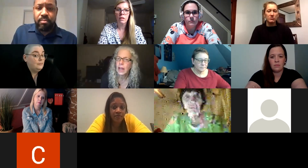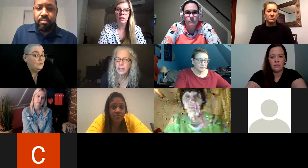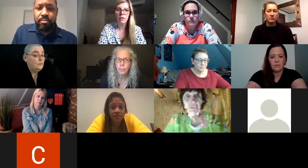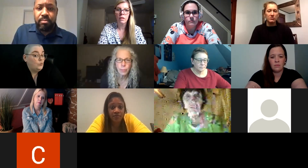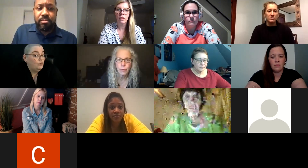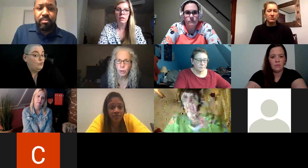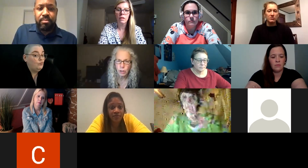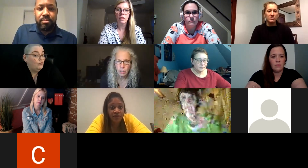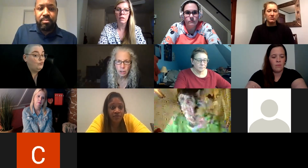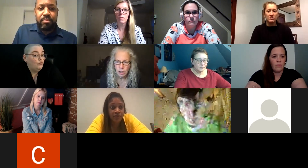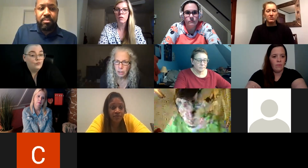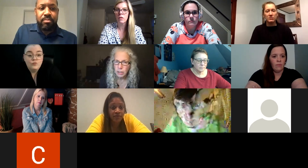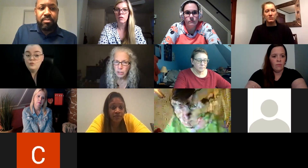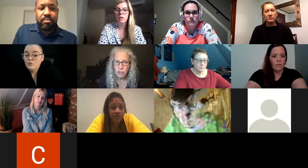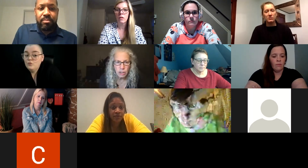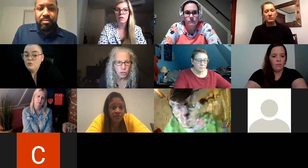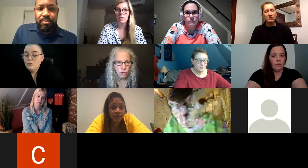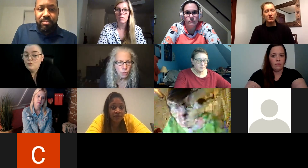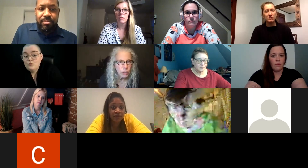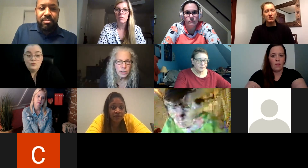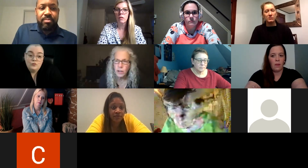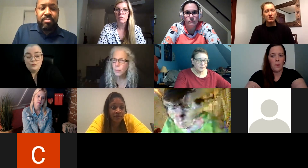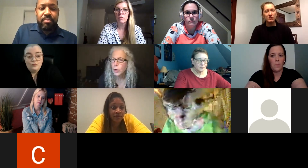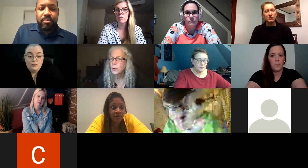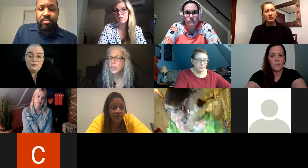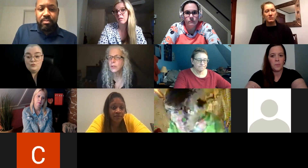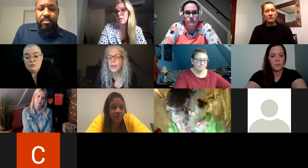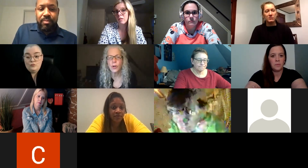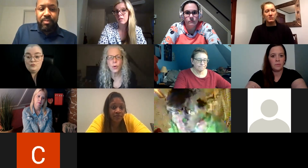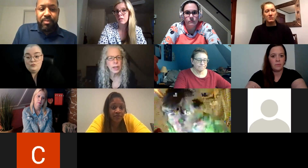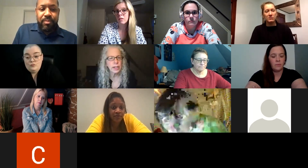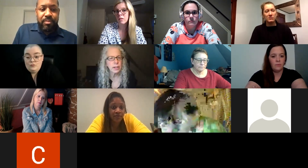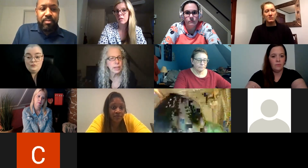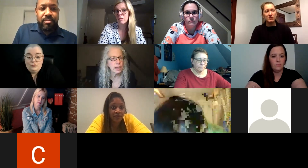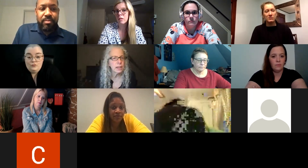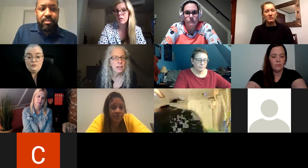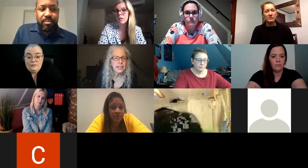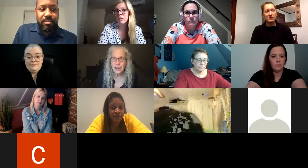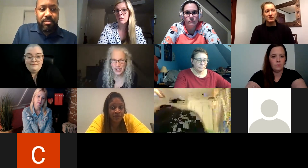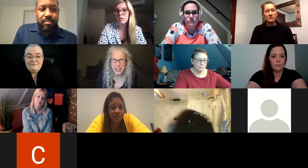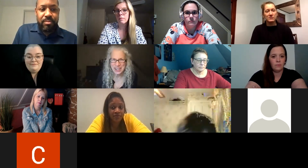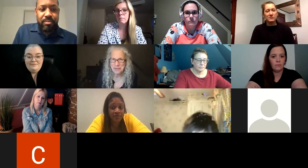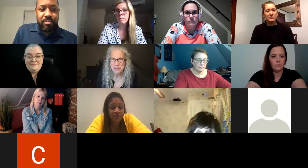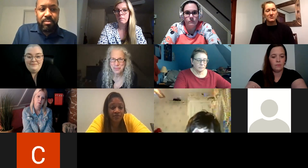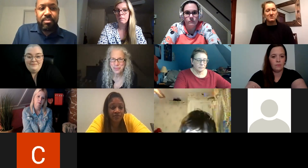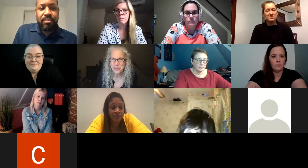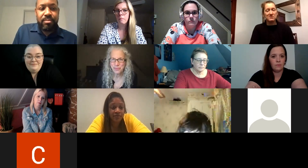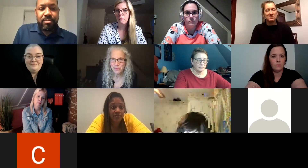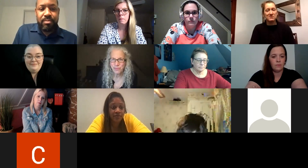up before. So is there anyone who's interested or willing to be secretary?